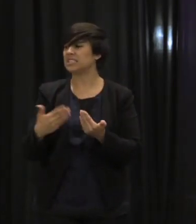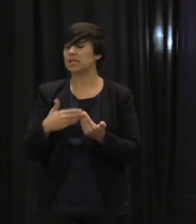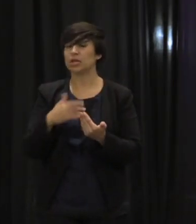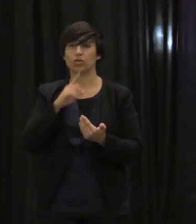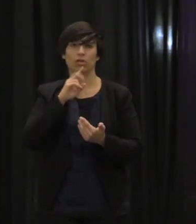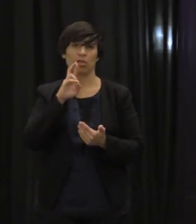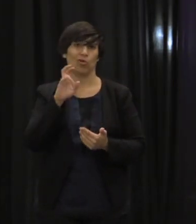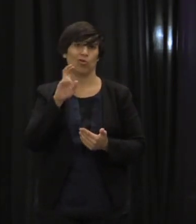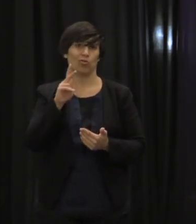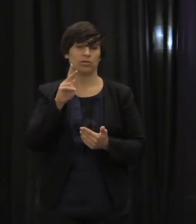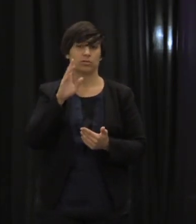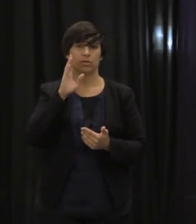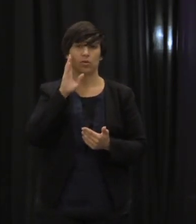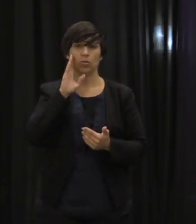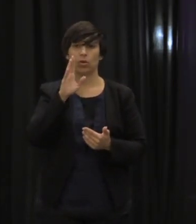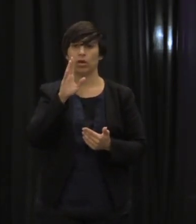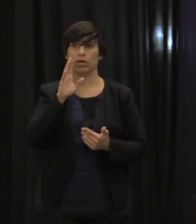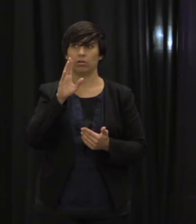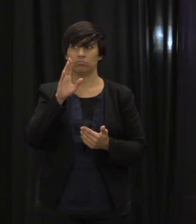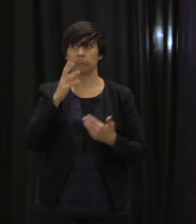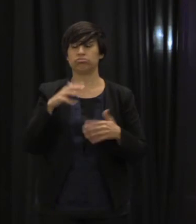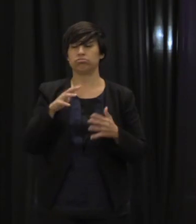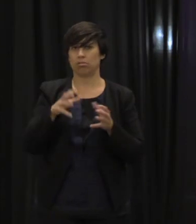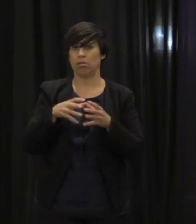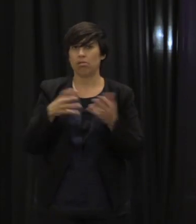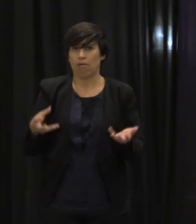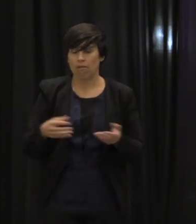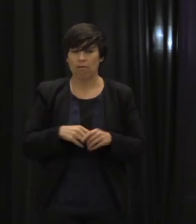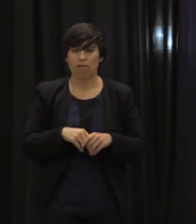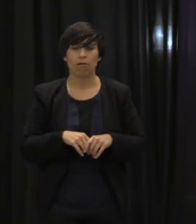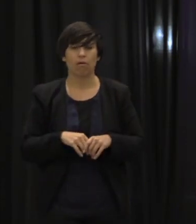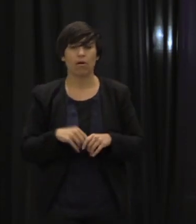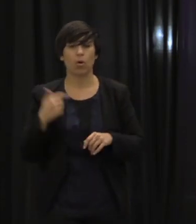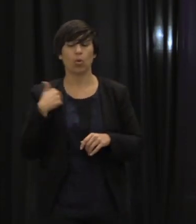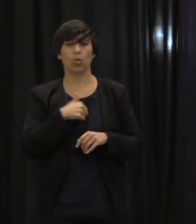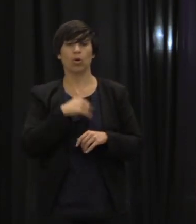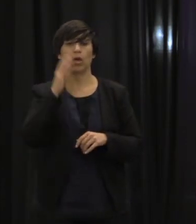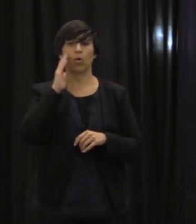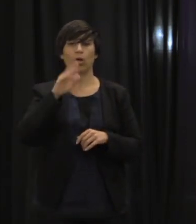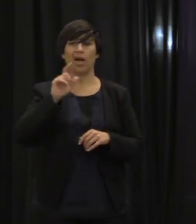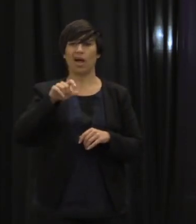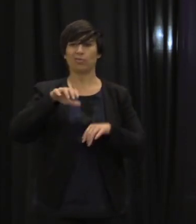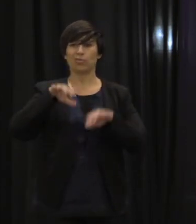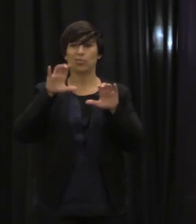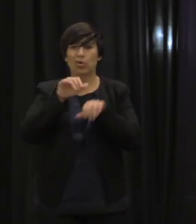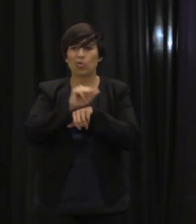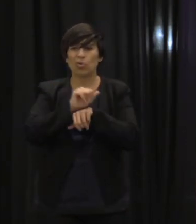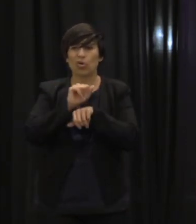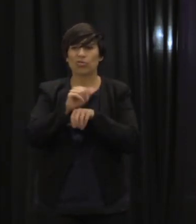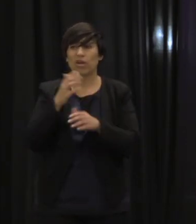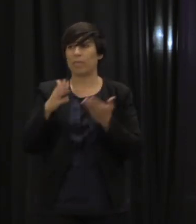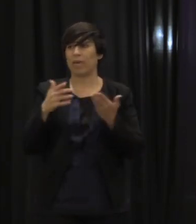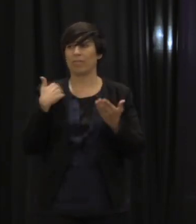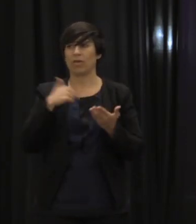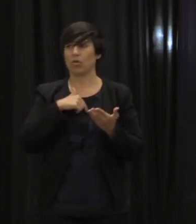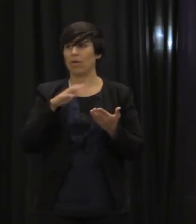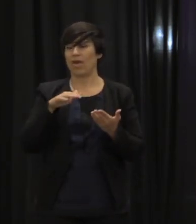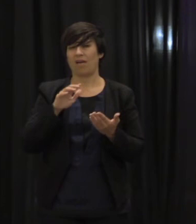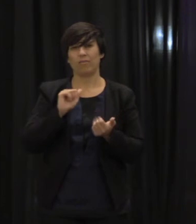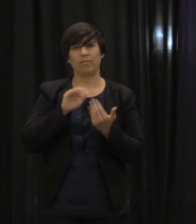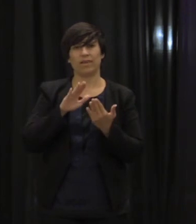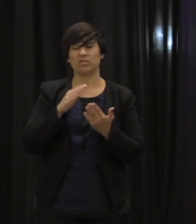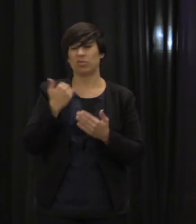going to be incredible, right? We are going to have to do a kind of work that maybe we haven't been faced with